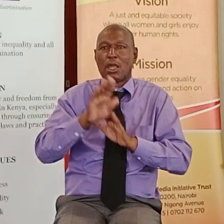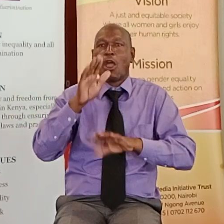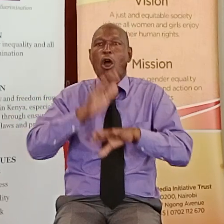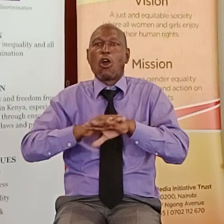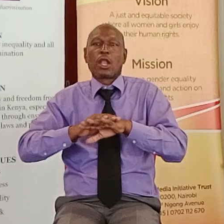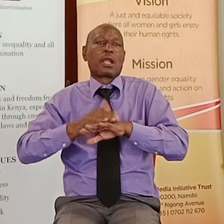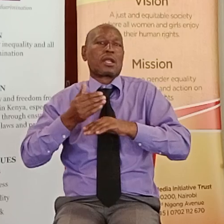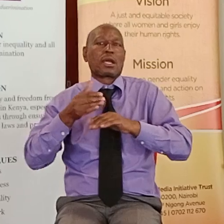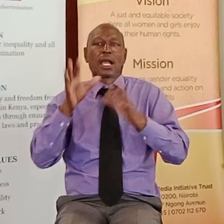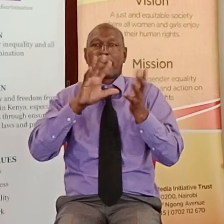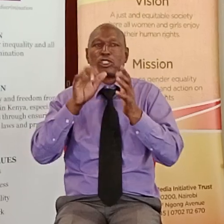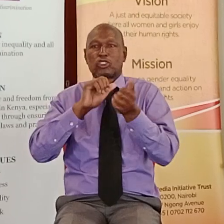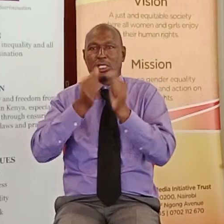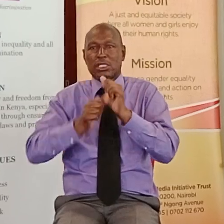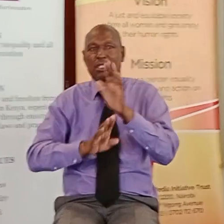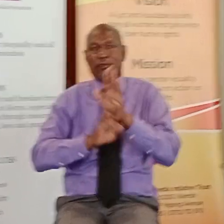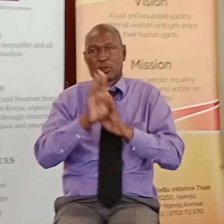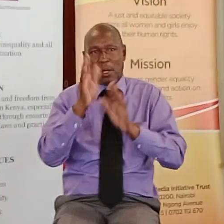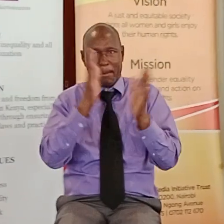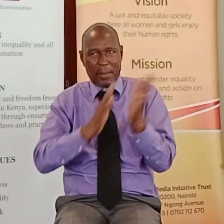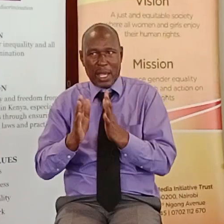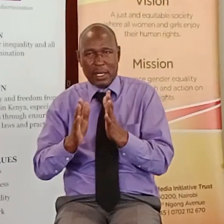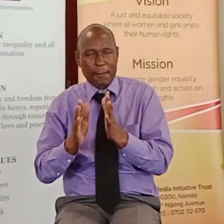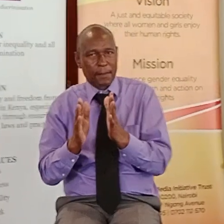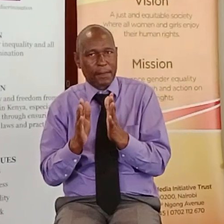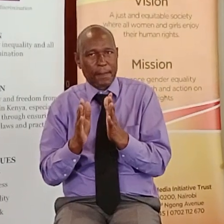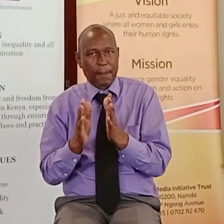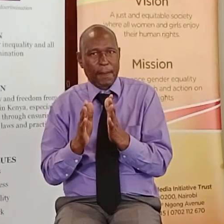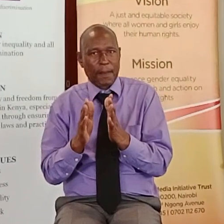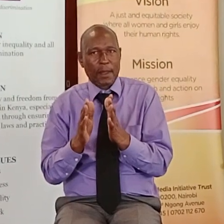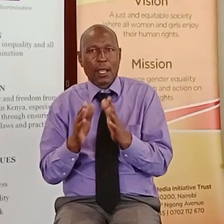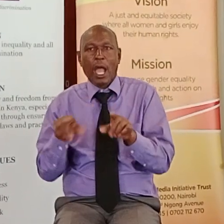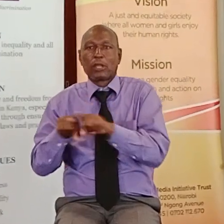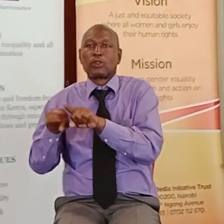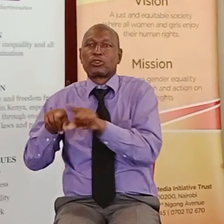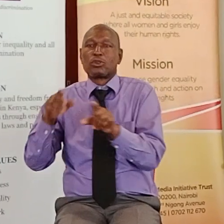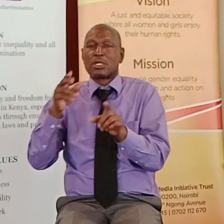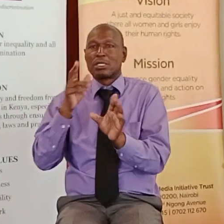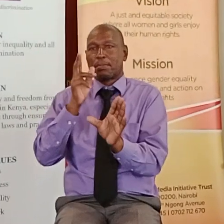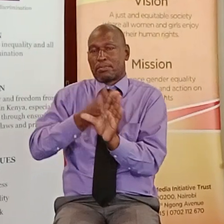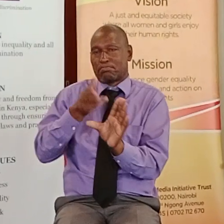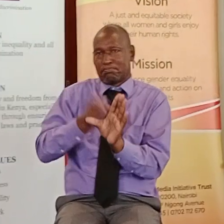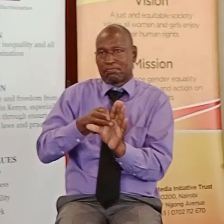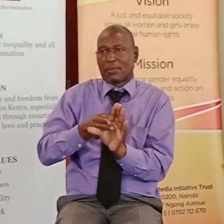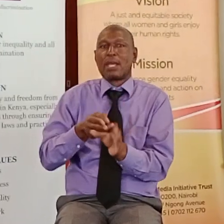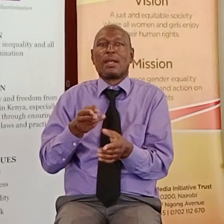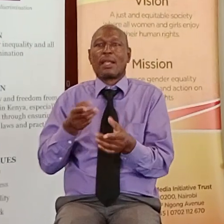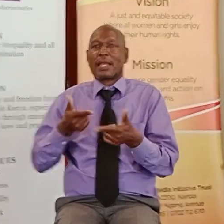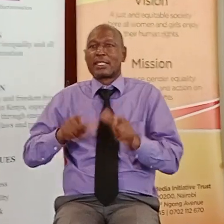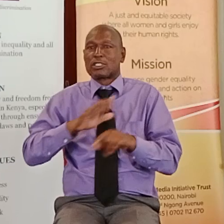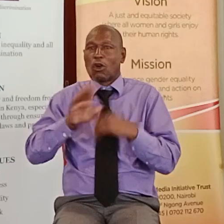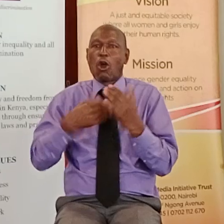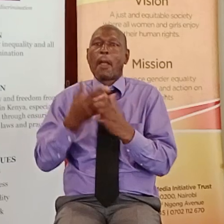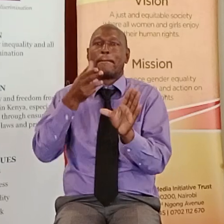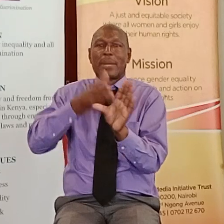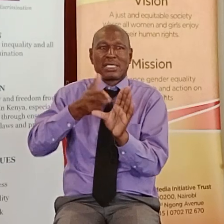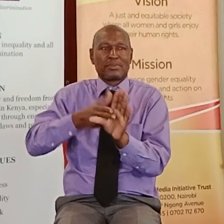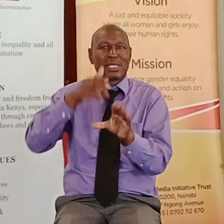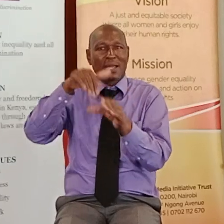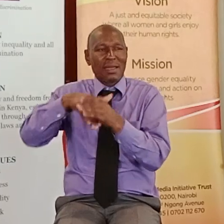are doing, and we'll make sure it's as participatory as it's possible for purposes of inclusivity. But also,